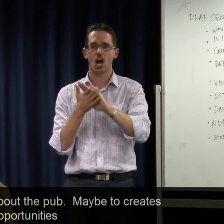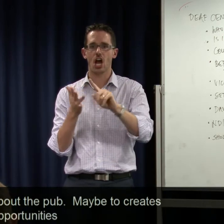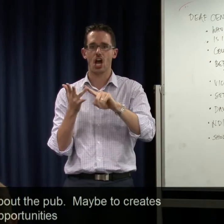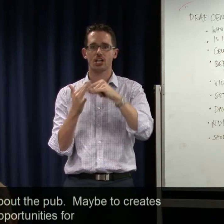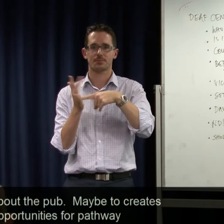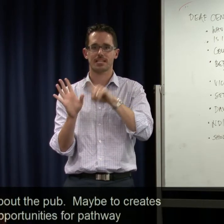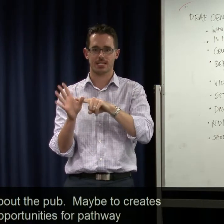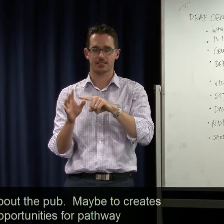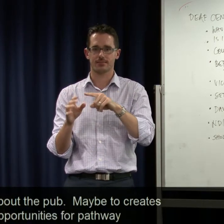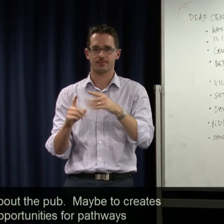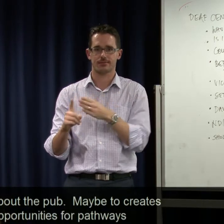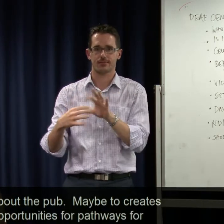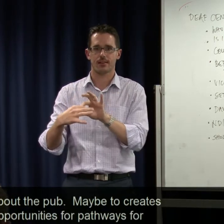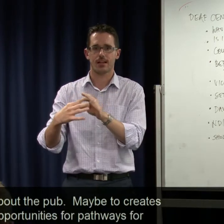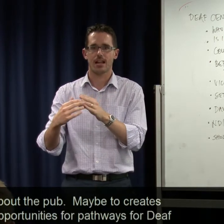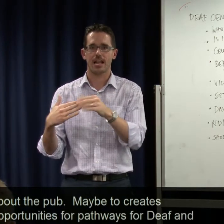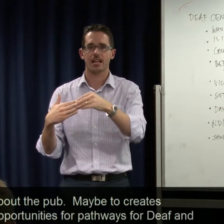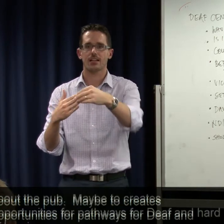hearing, hard of hearing children to learn